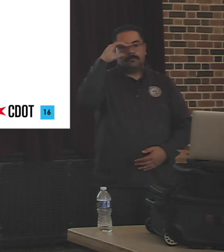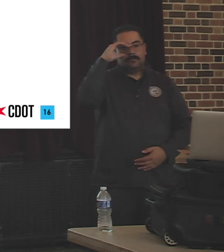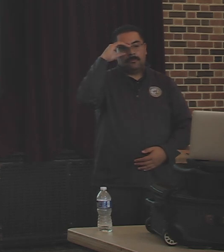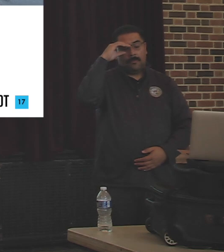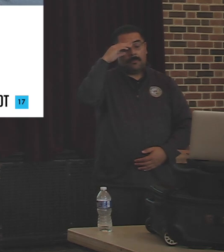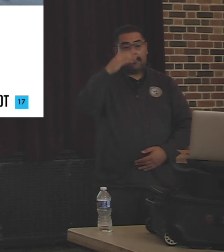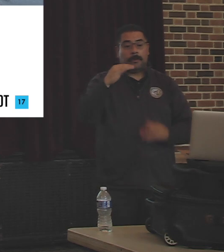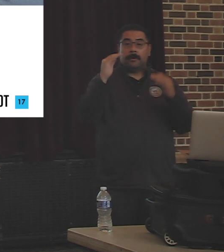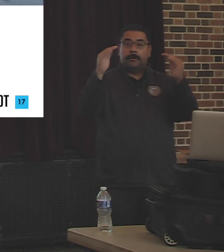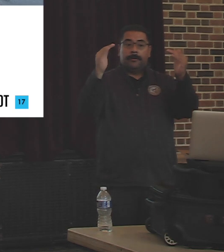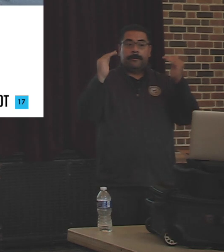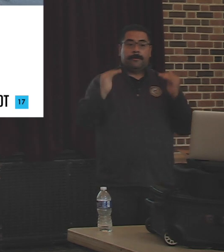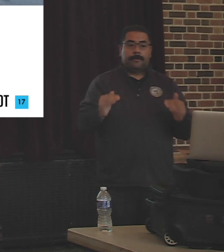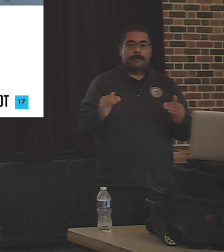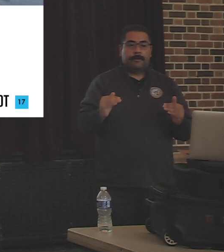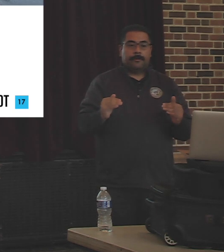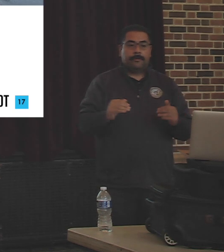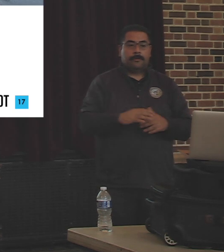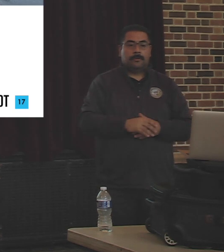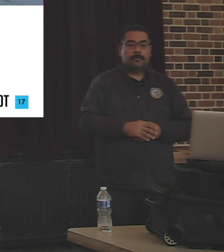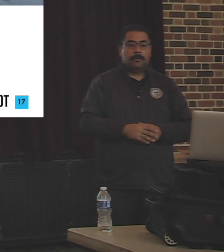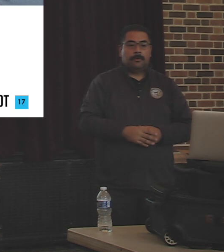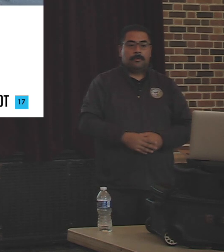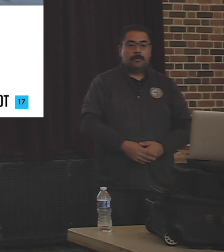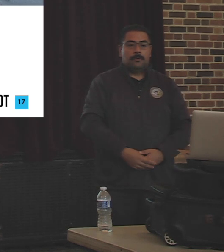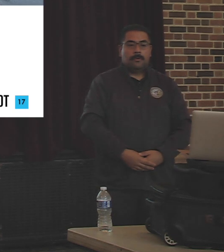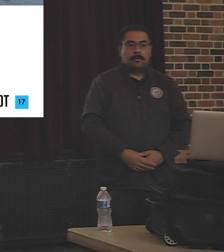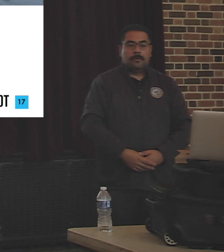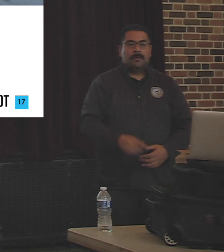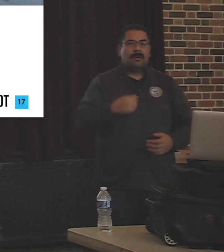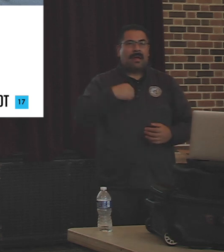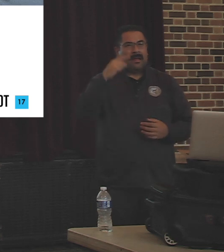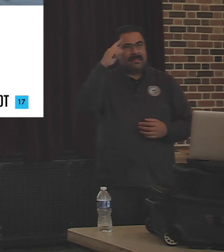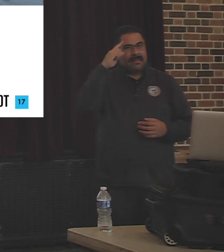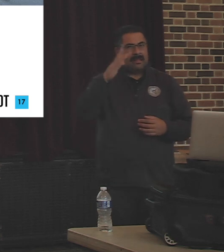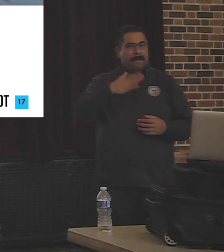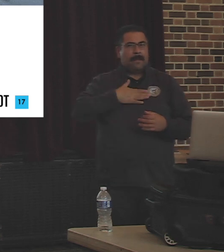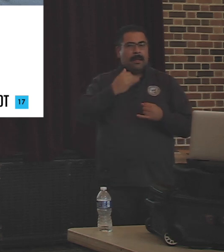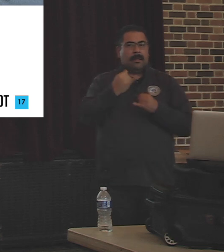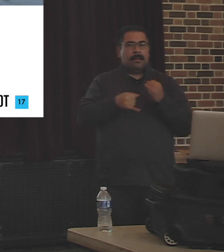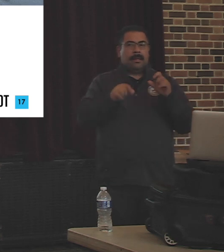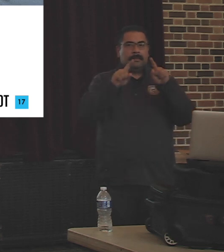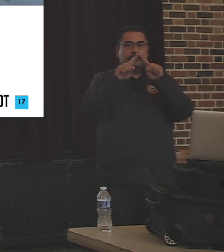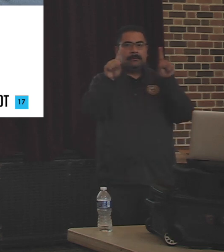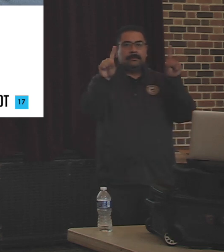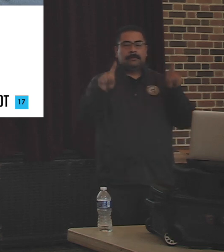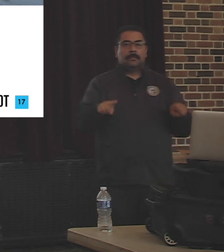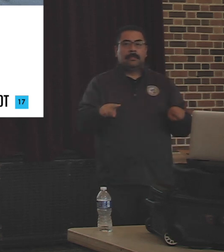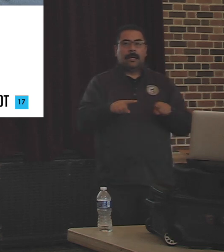Okay, next. Okay, so I think this is my last slide,